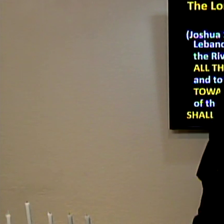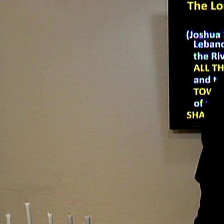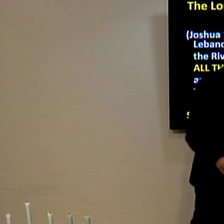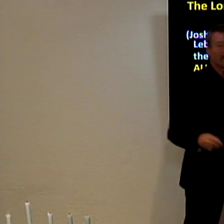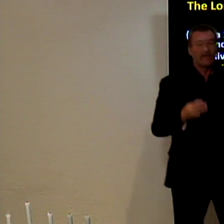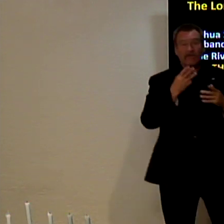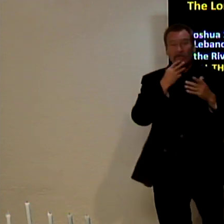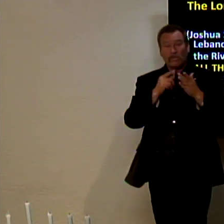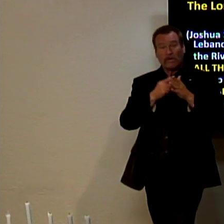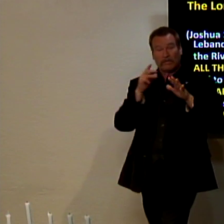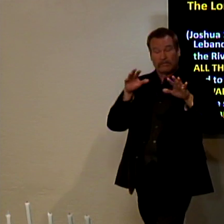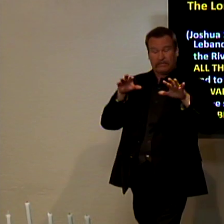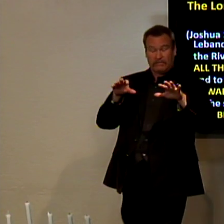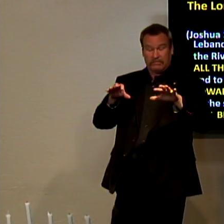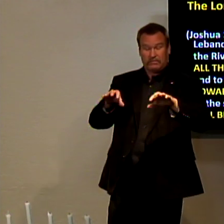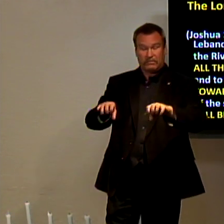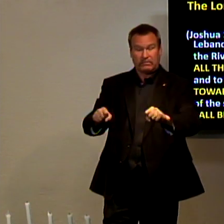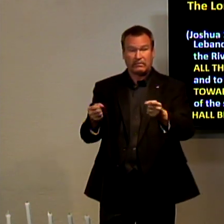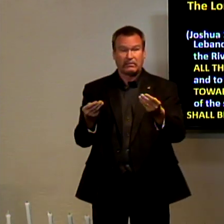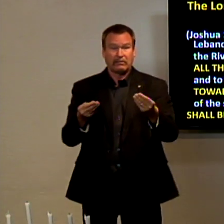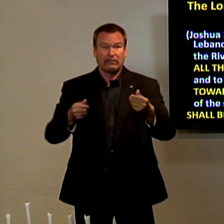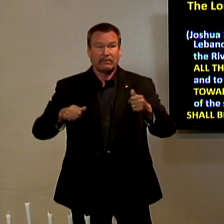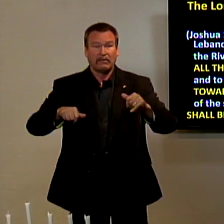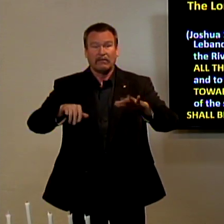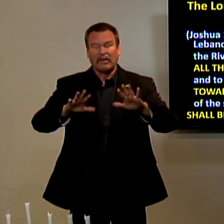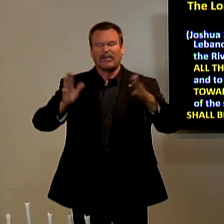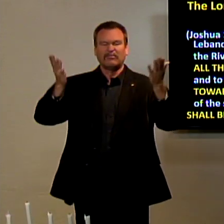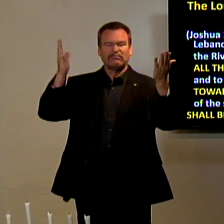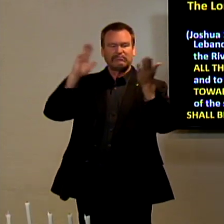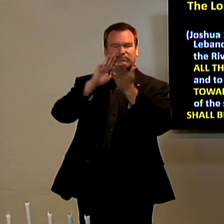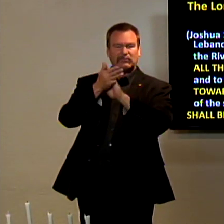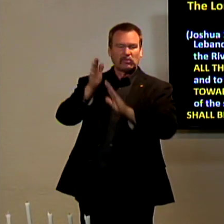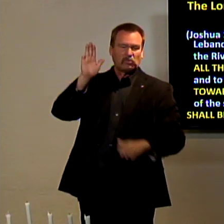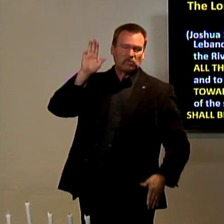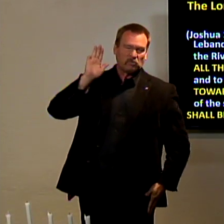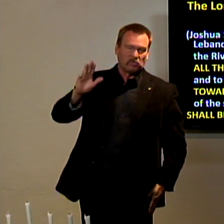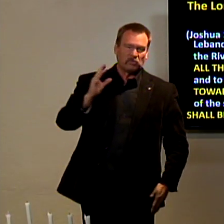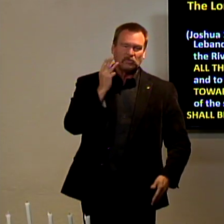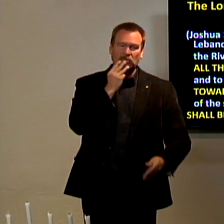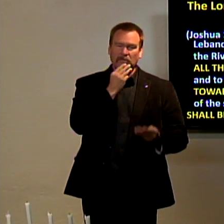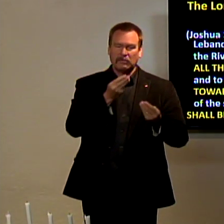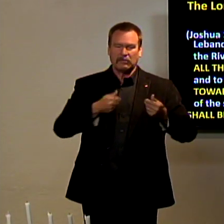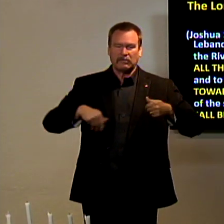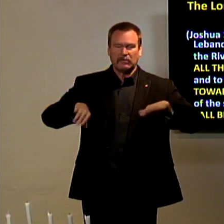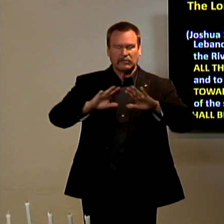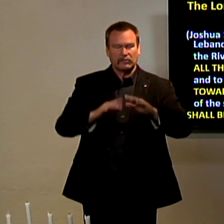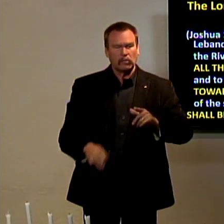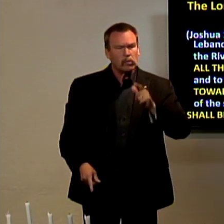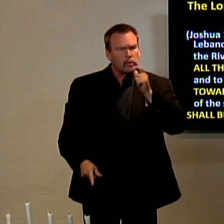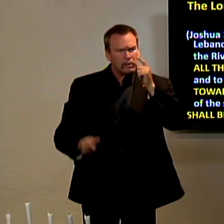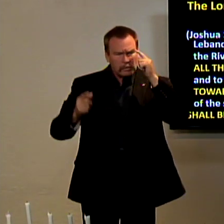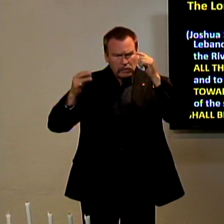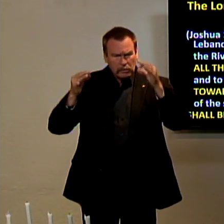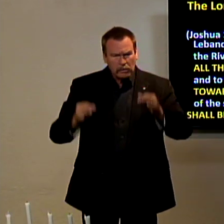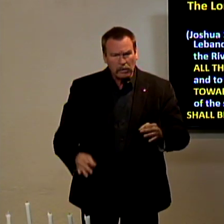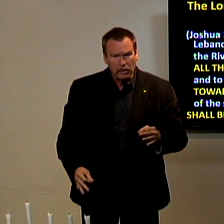this land, when you consider it, they were all to take this up. God is saying, it's yours.